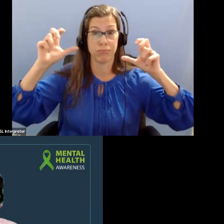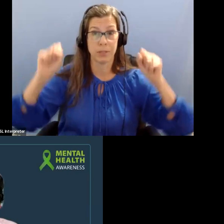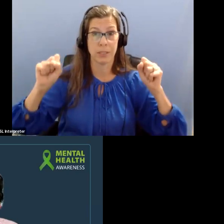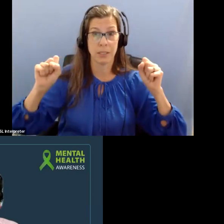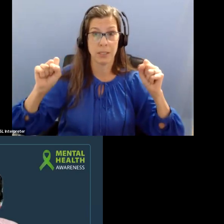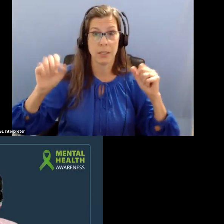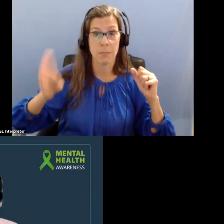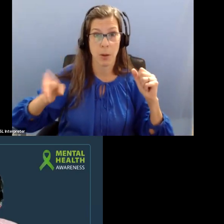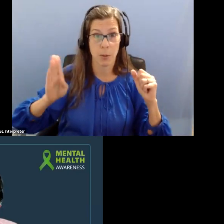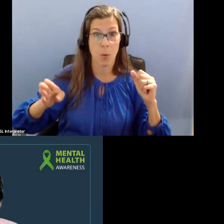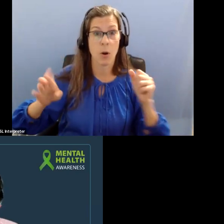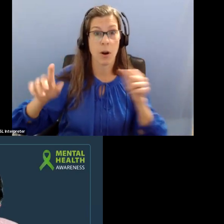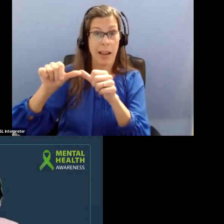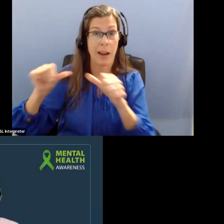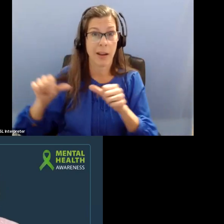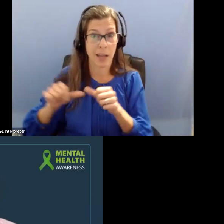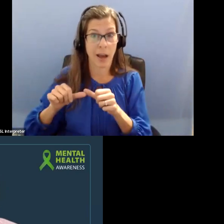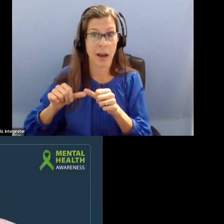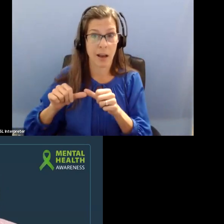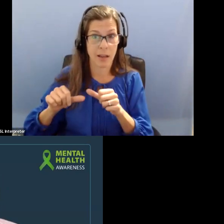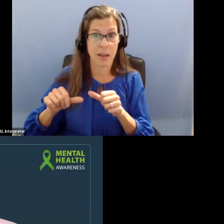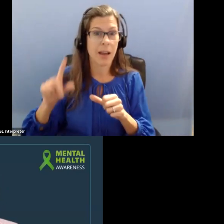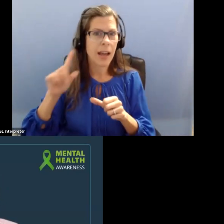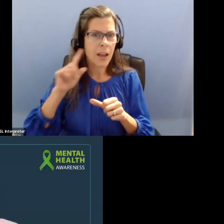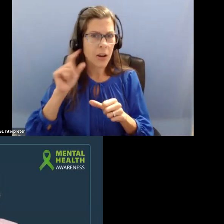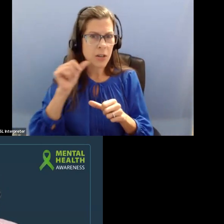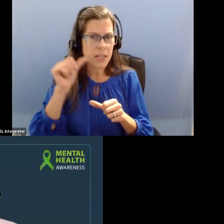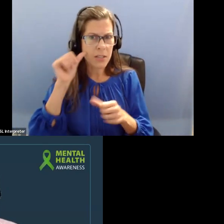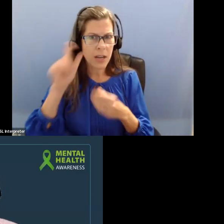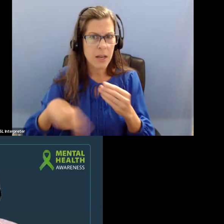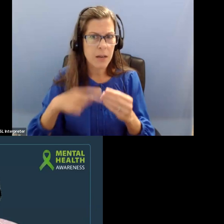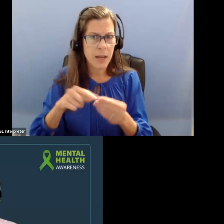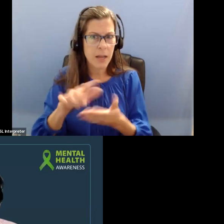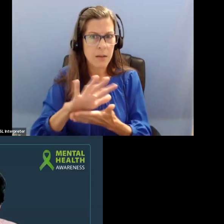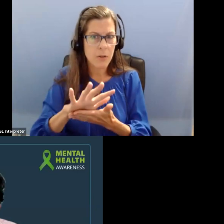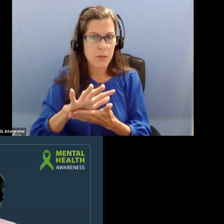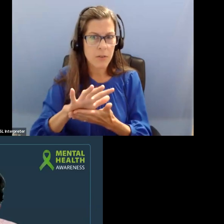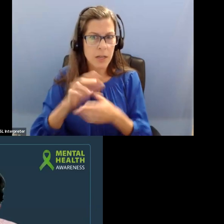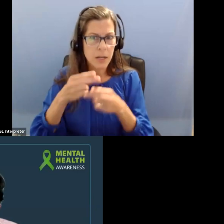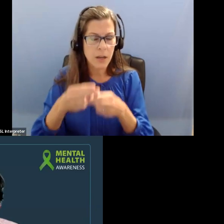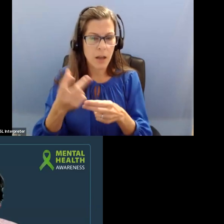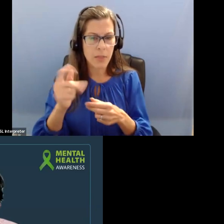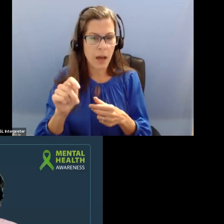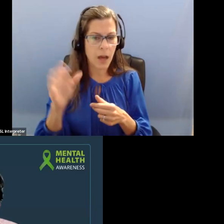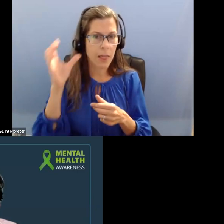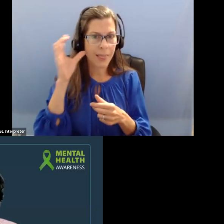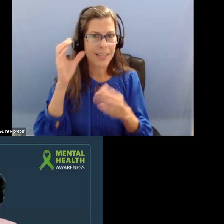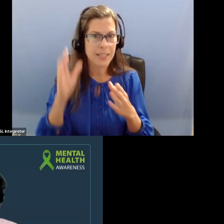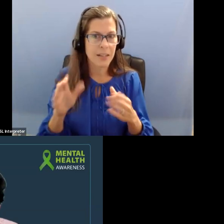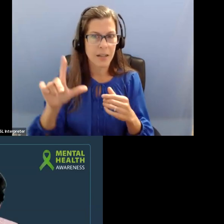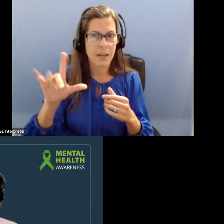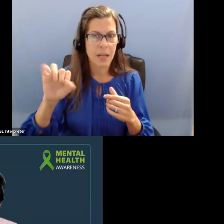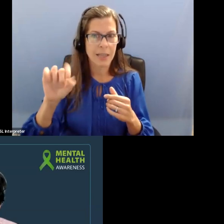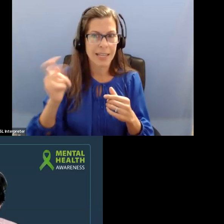area. And I just heard yesterday about this film called The Listener by Steve